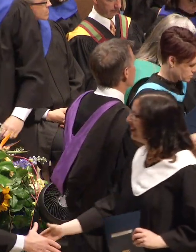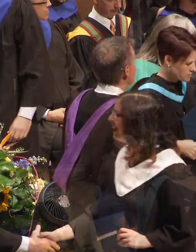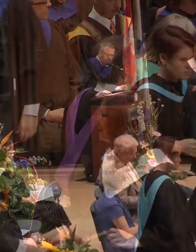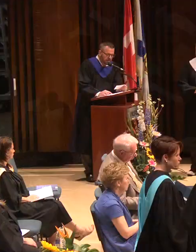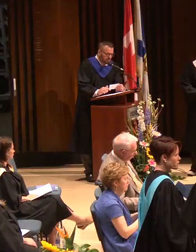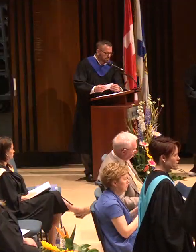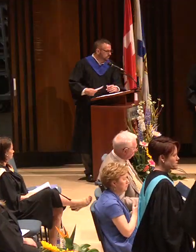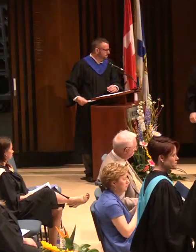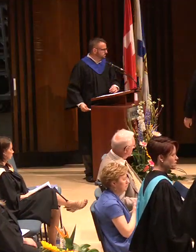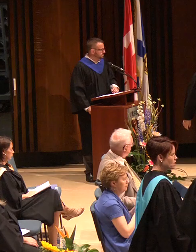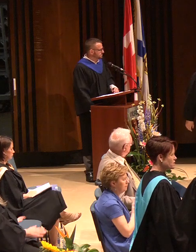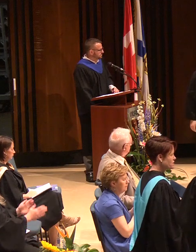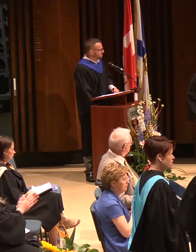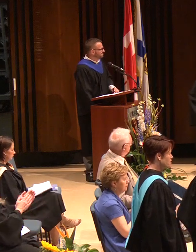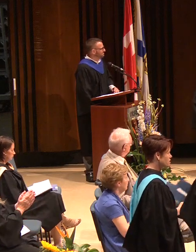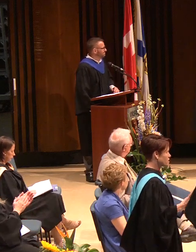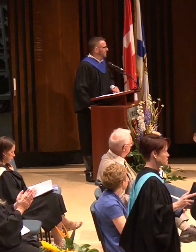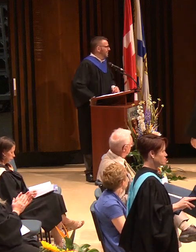Scott Bracey.